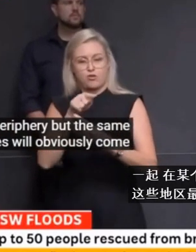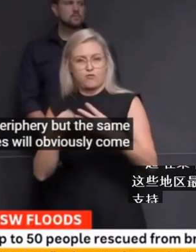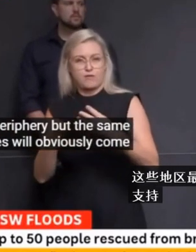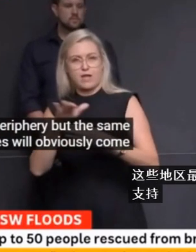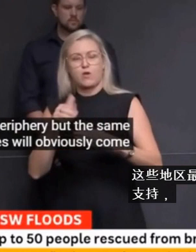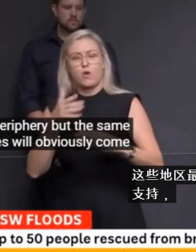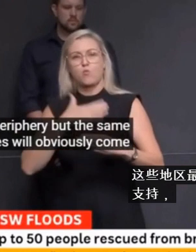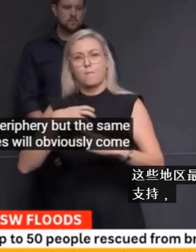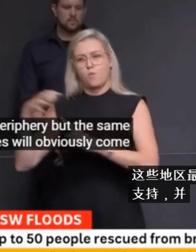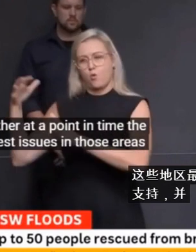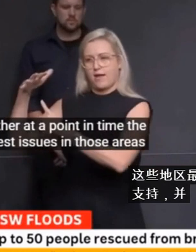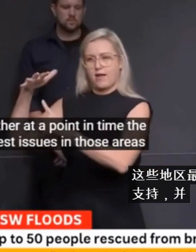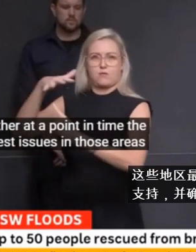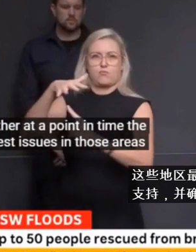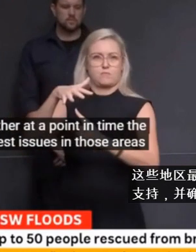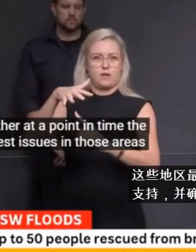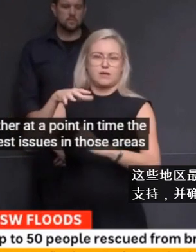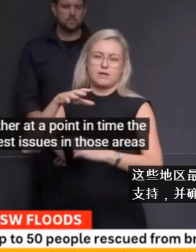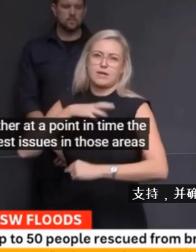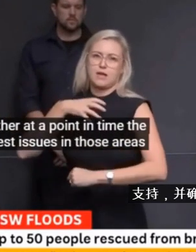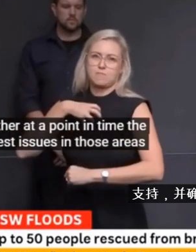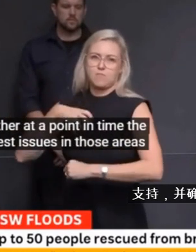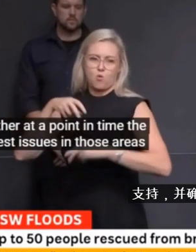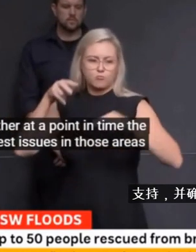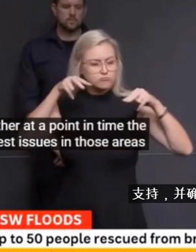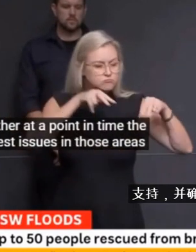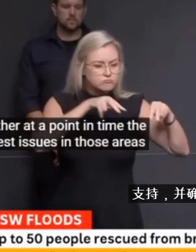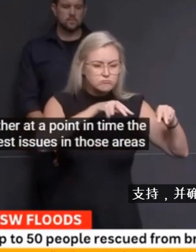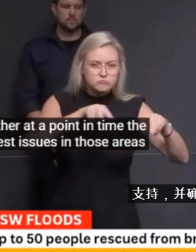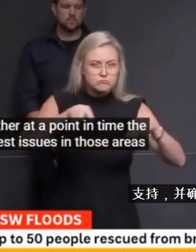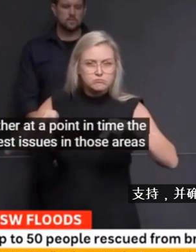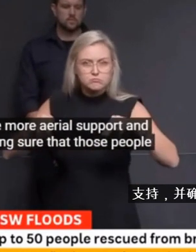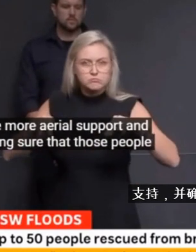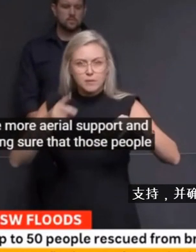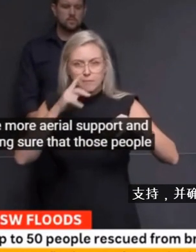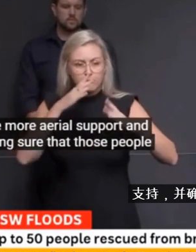more aerial support and making sure that those people who